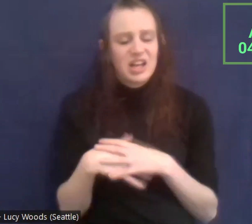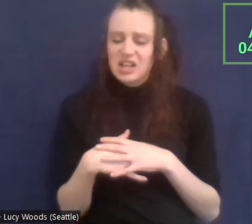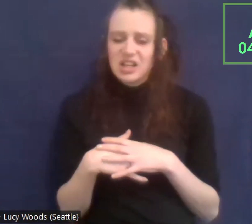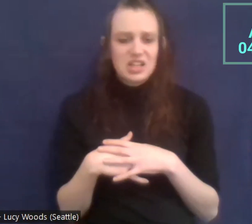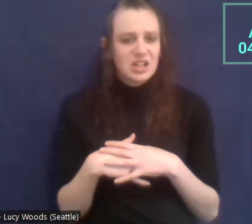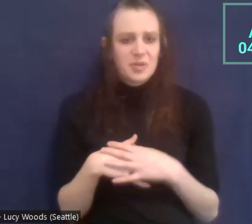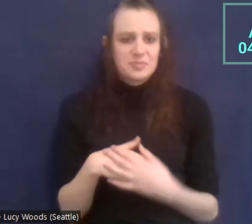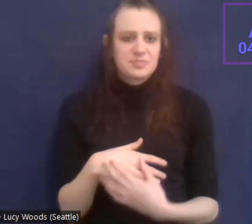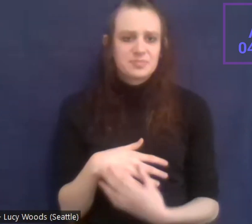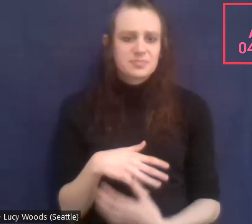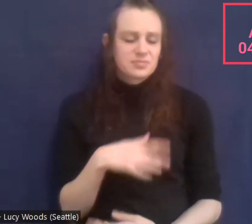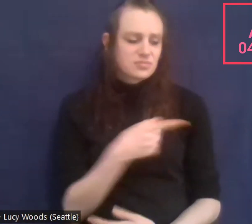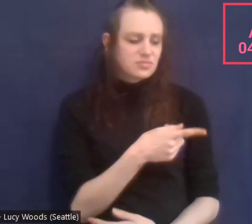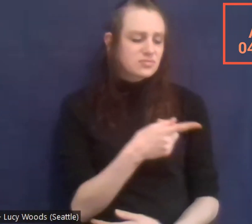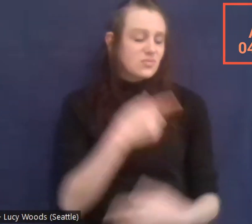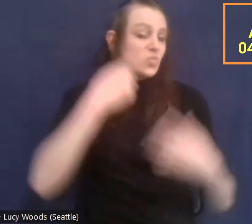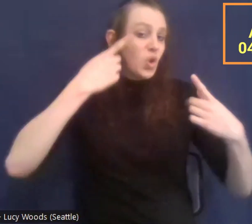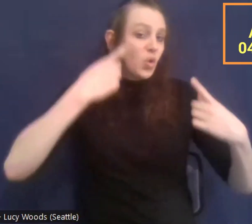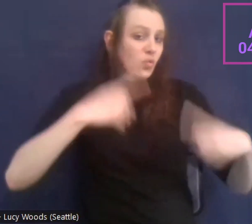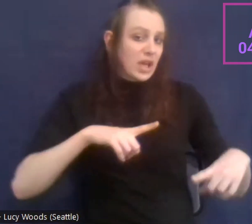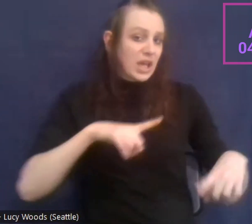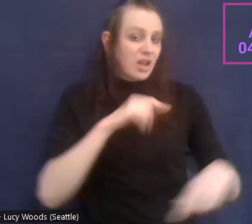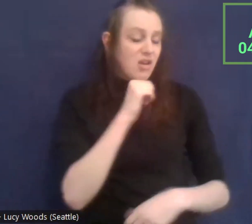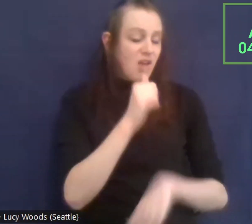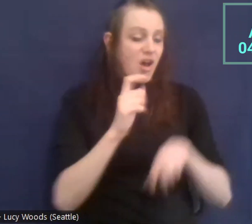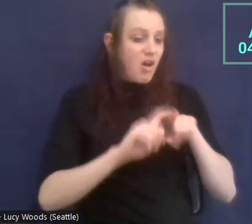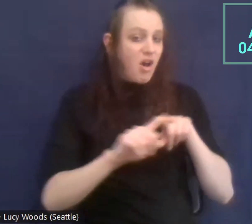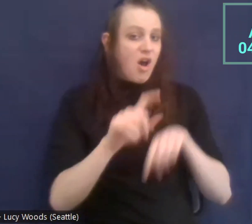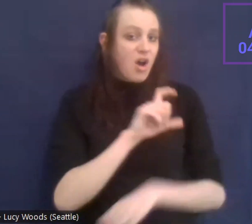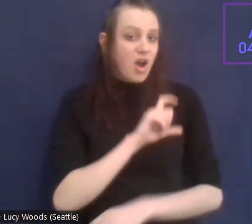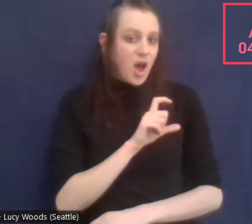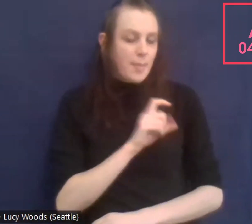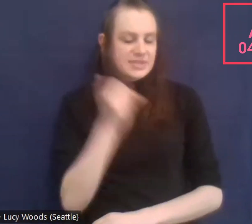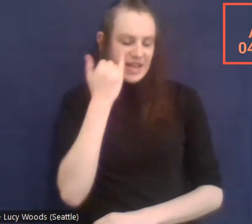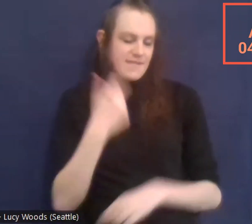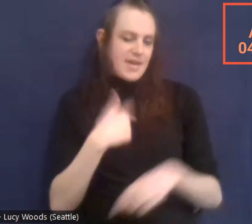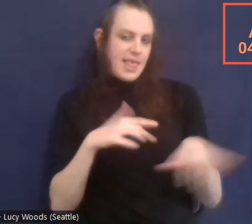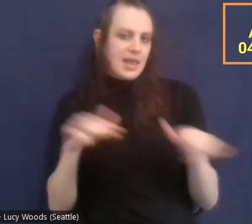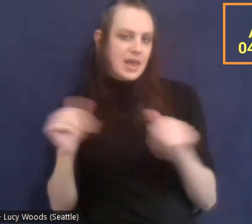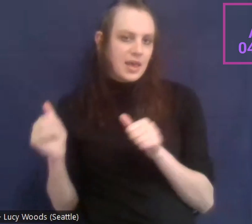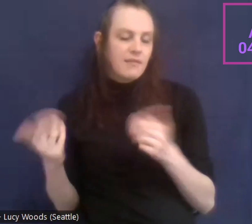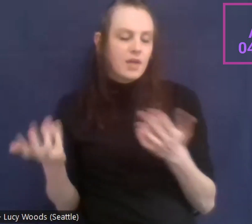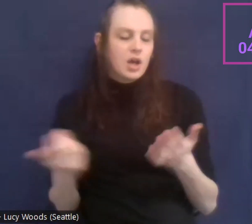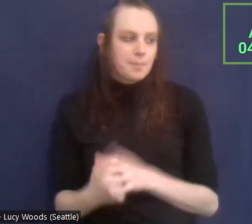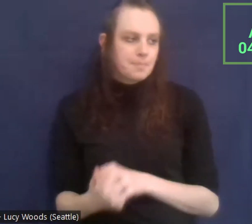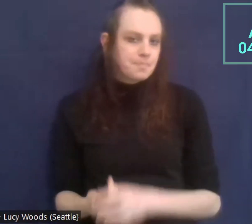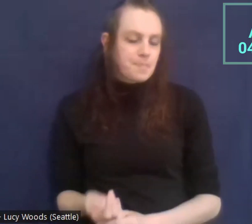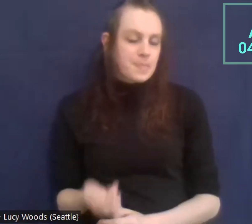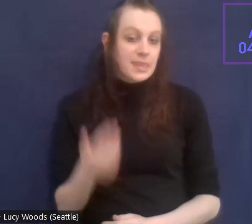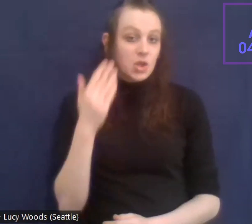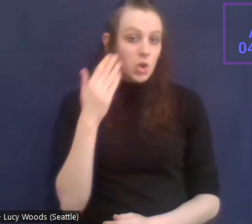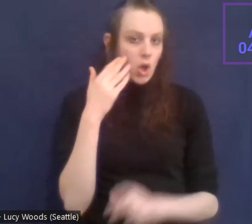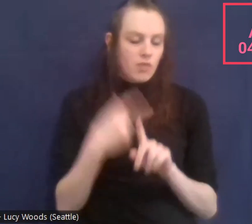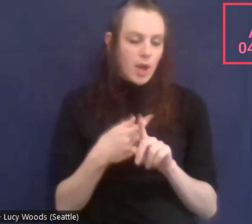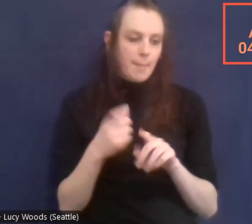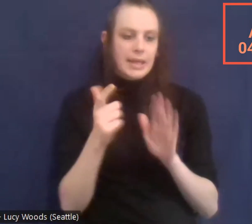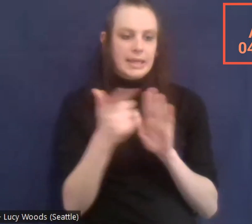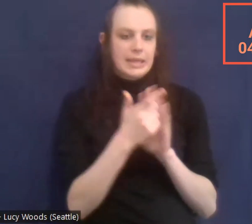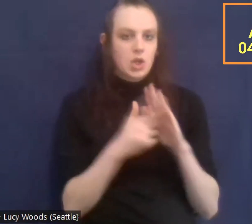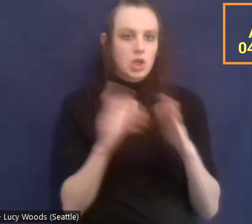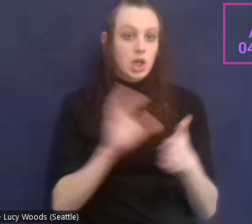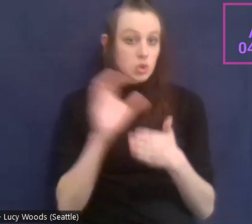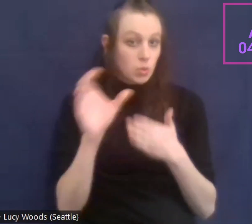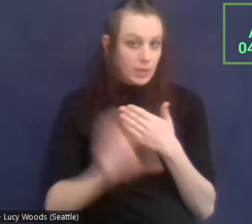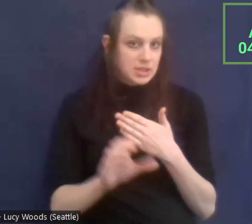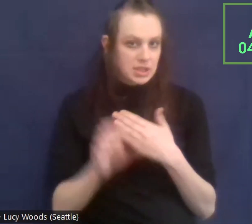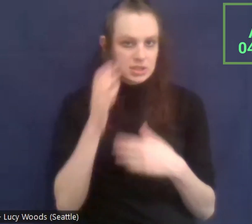she makes a deal with me that she won't call the cops if I leave. And knowing from legal consequences before, a domestic with a